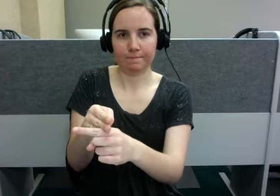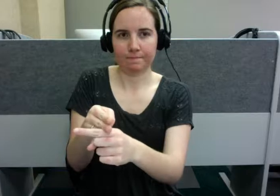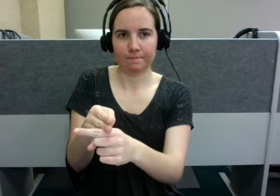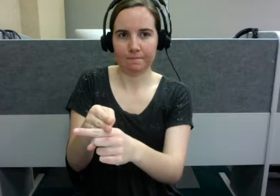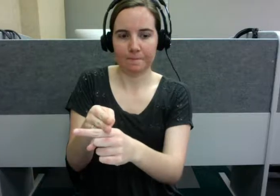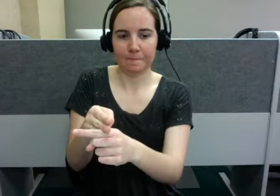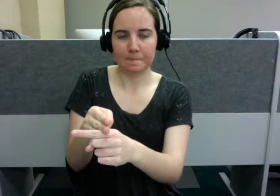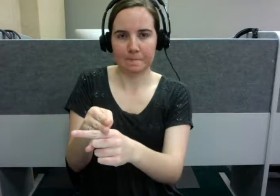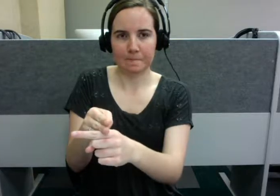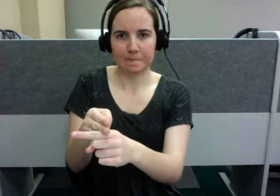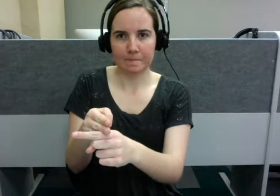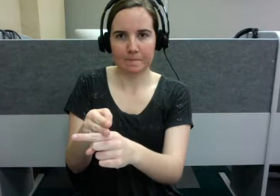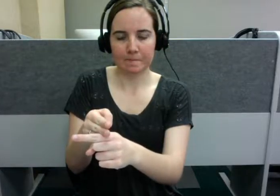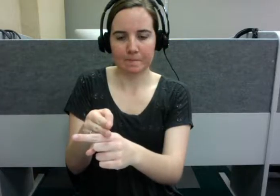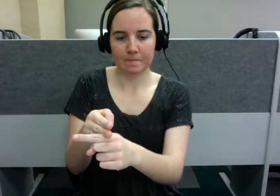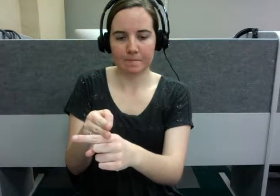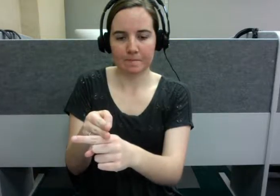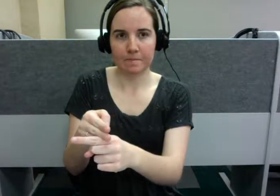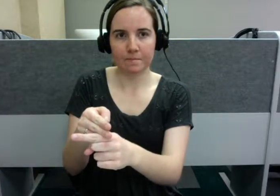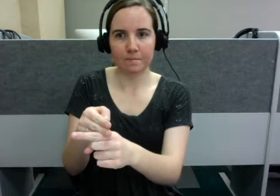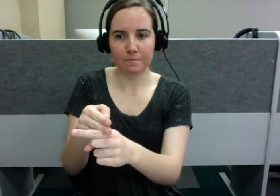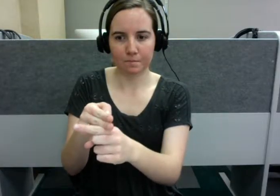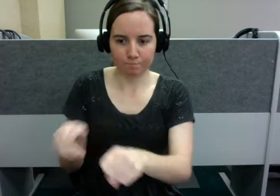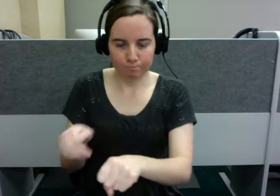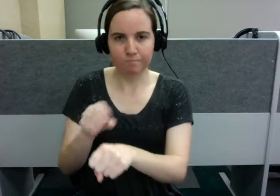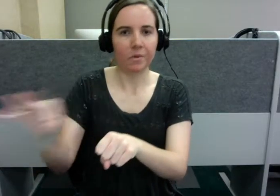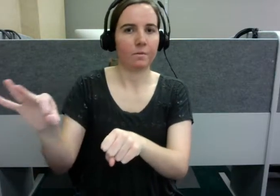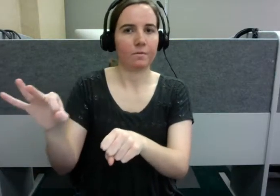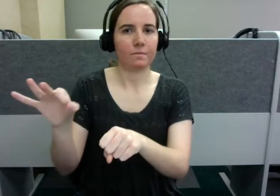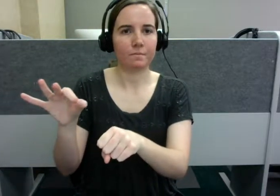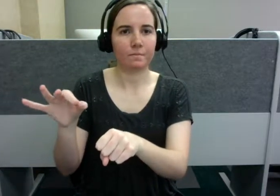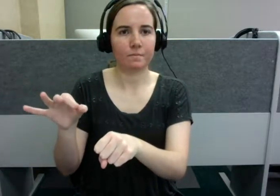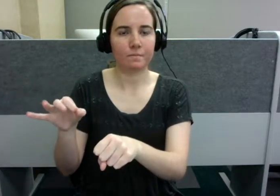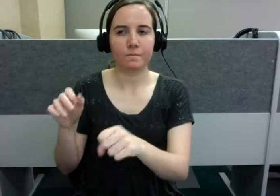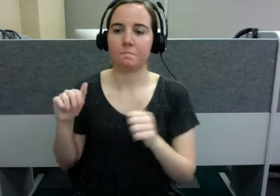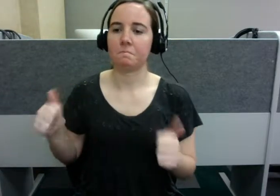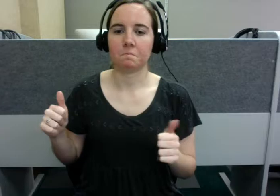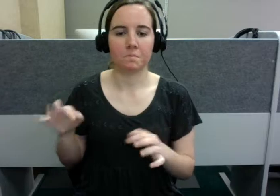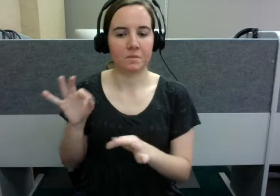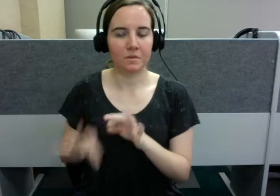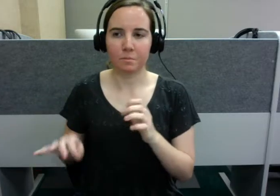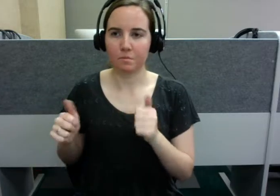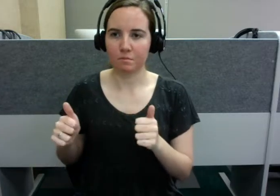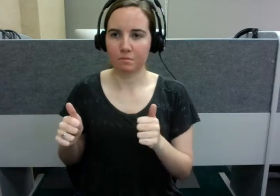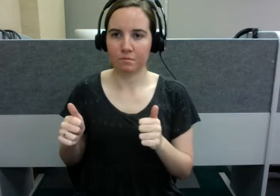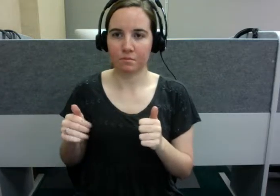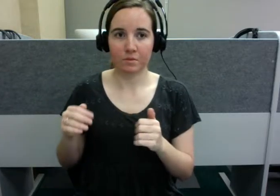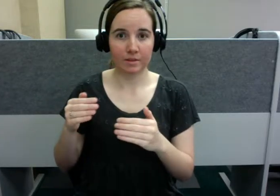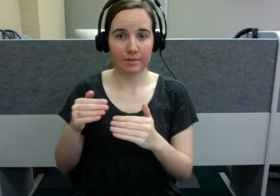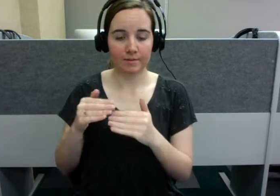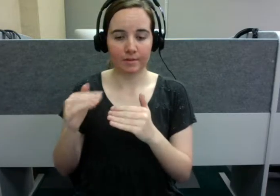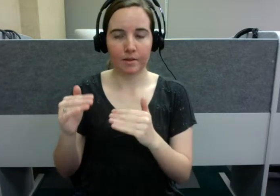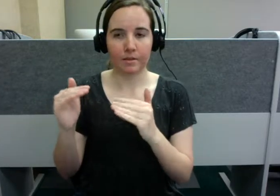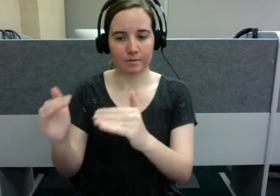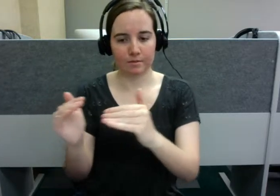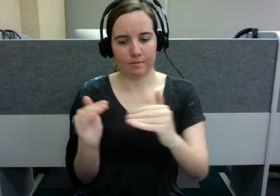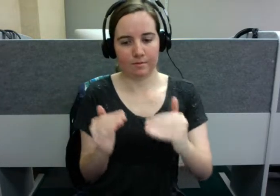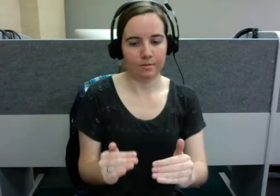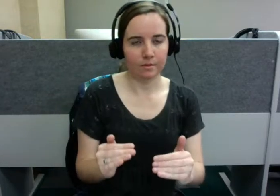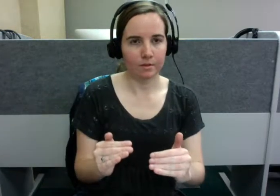to the butt of the lamb, and very quickly the tail was gone and in the bucket that I was holding. A second later, with a big thumb